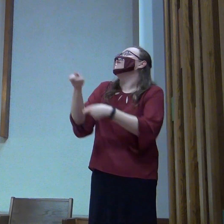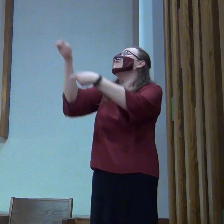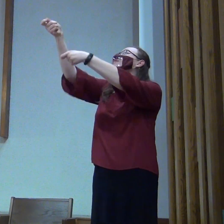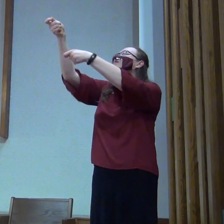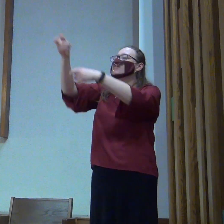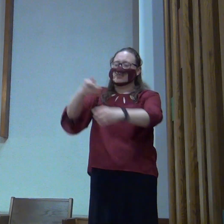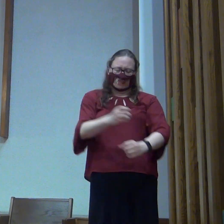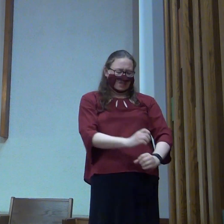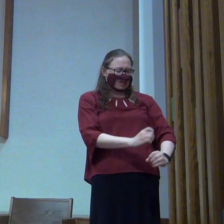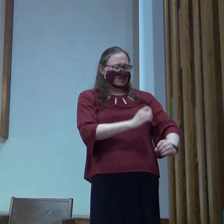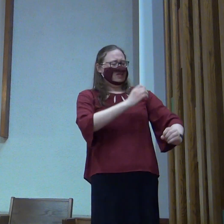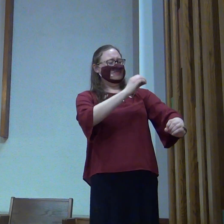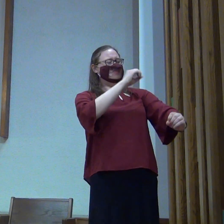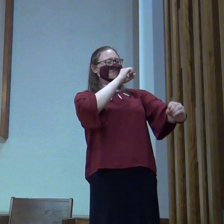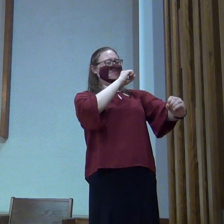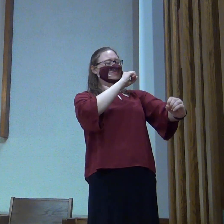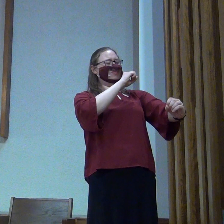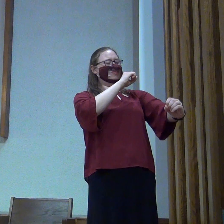to drink.